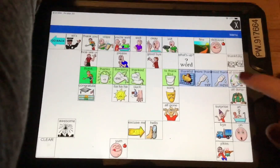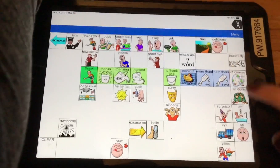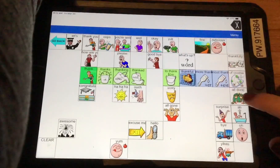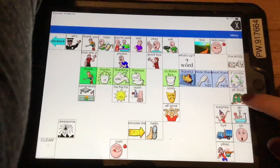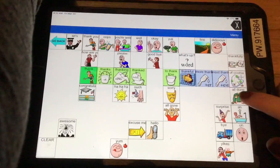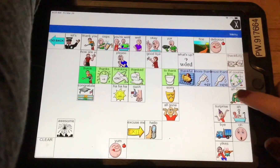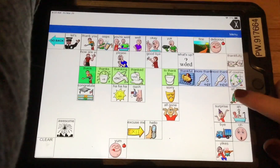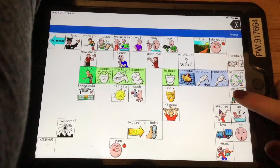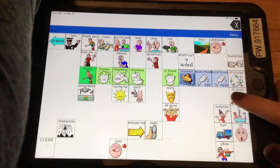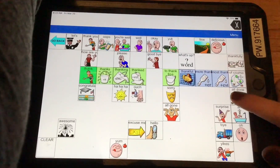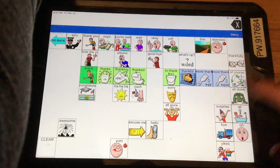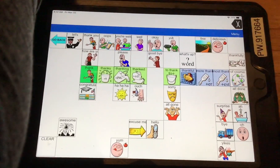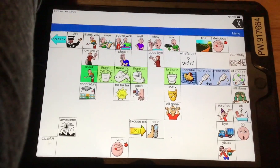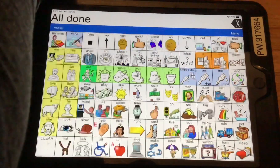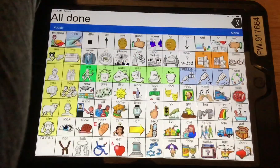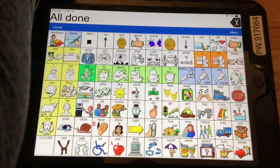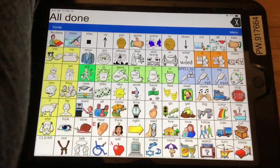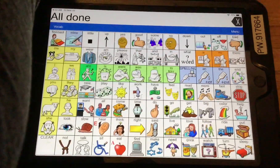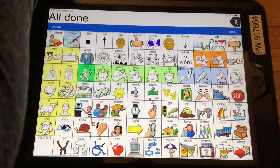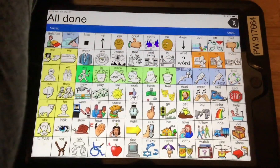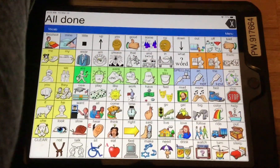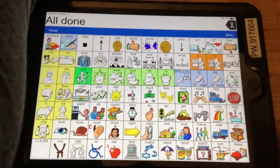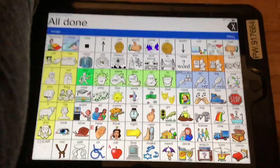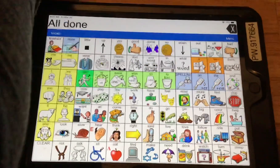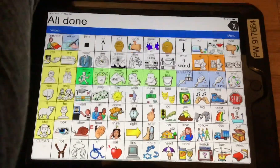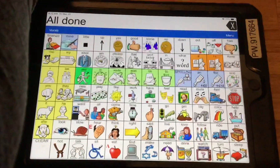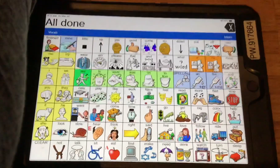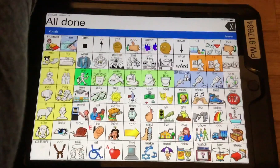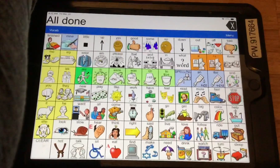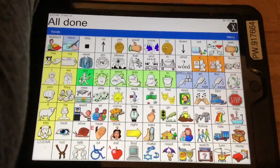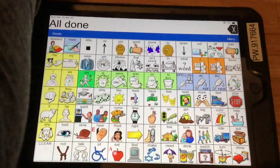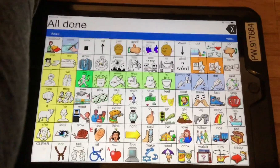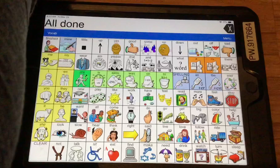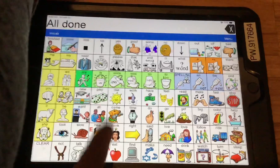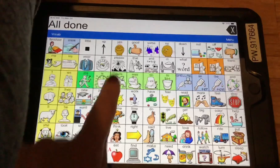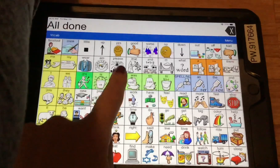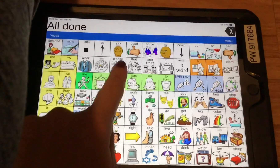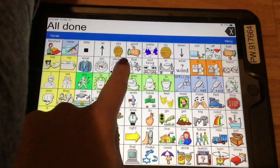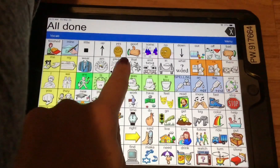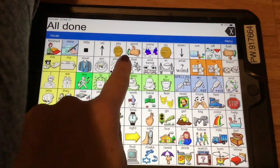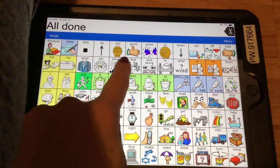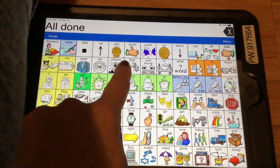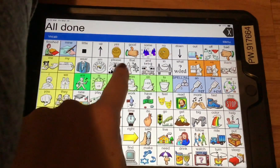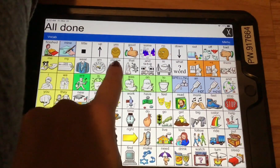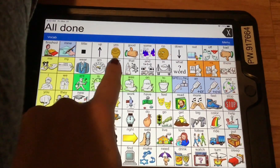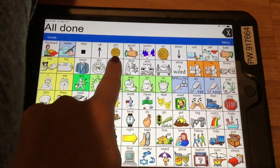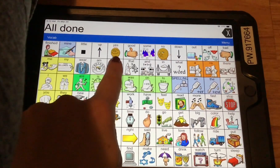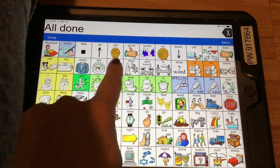for all done. All done. So to go over that again, we go to please with the